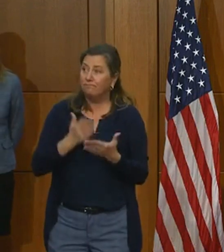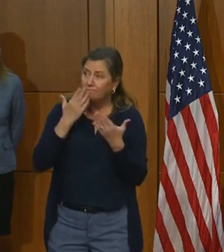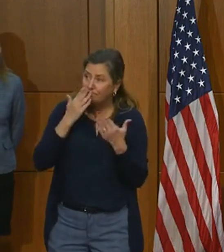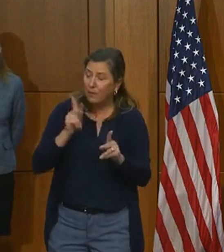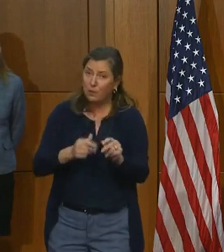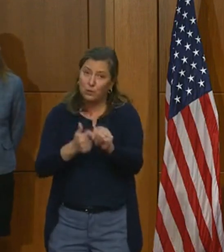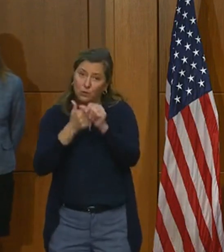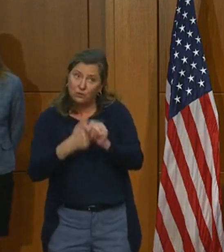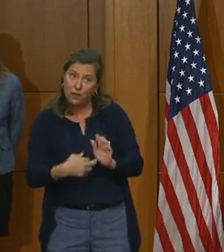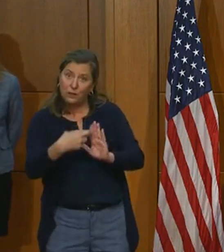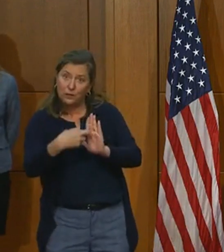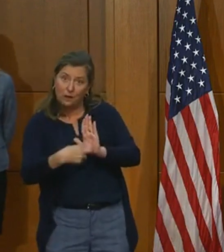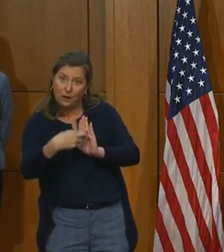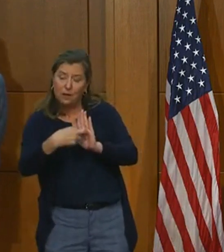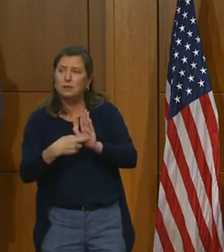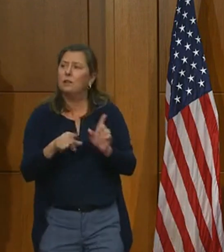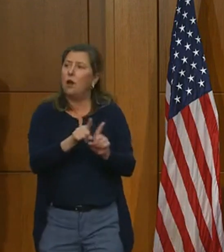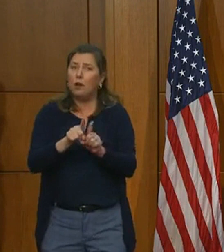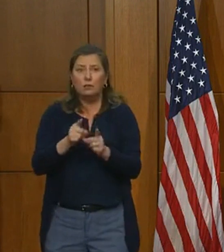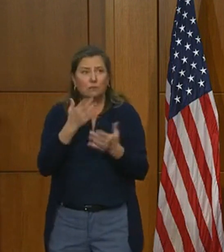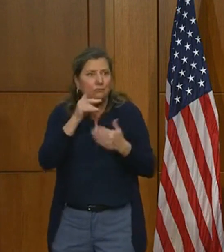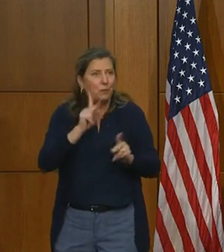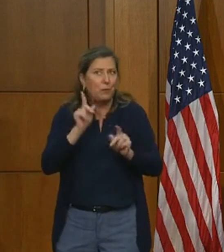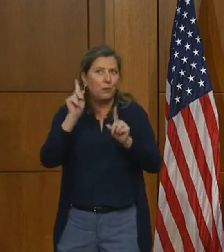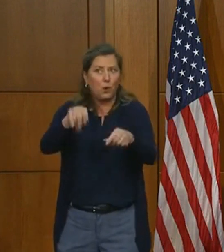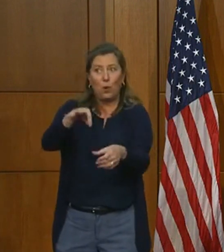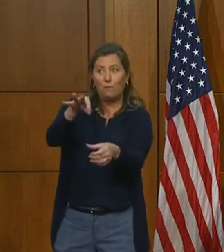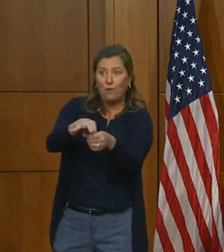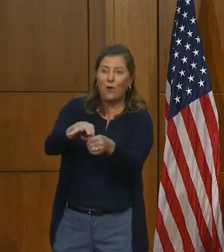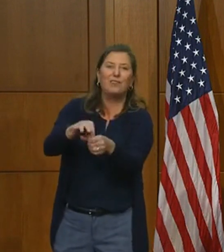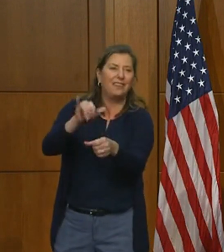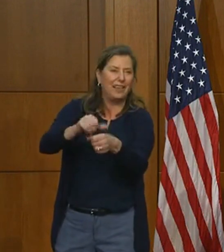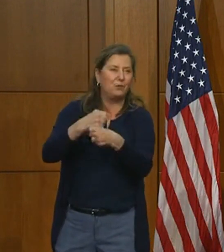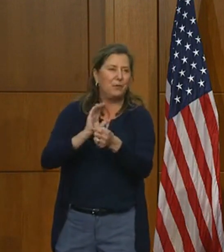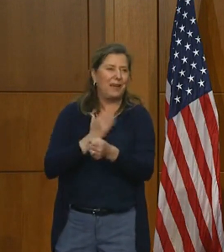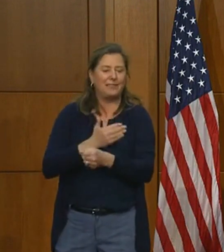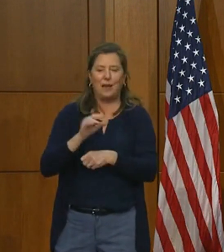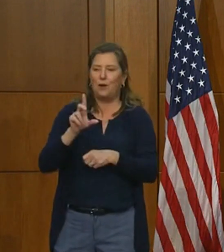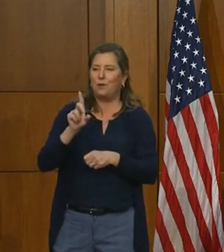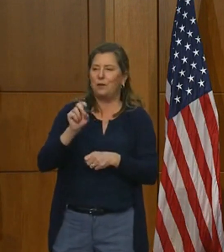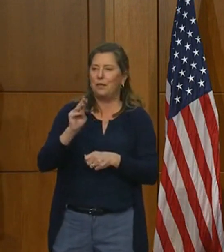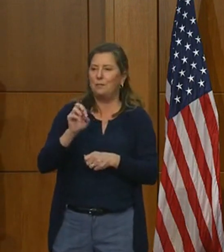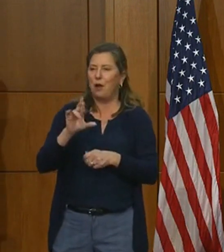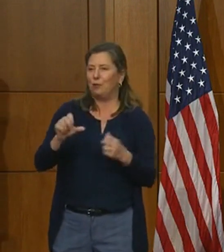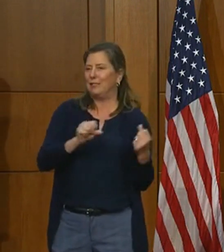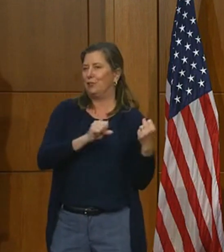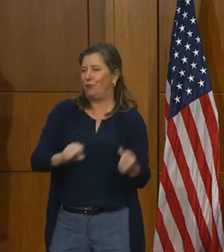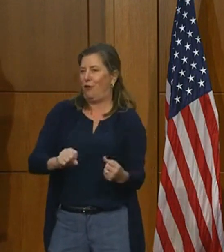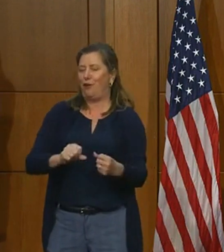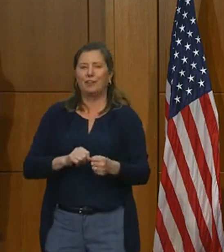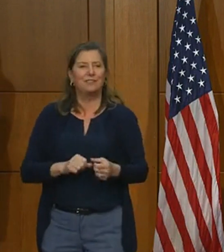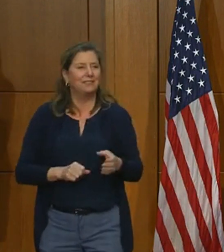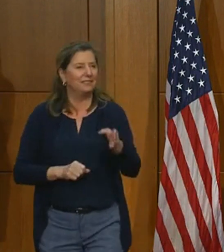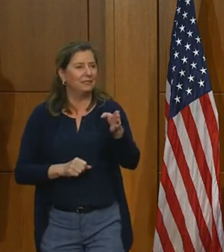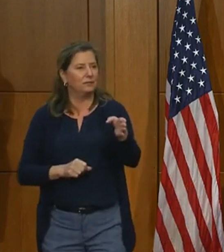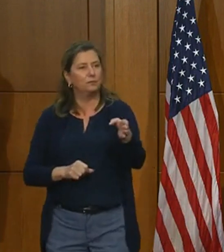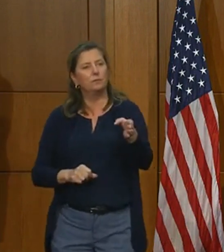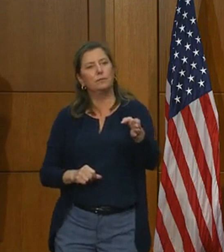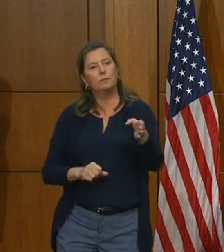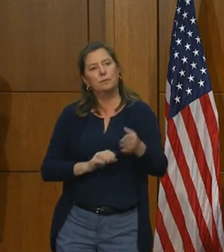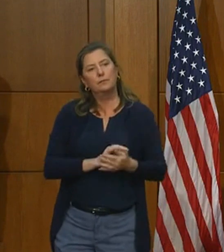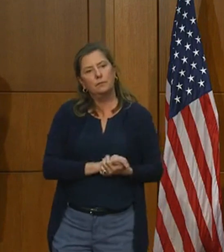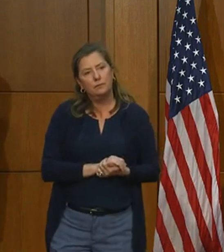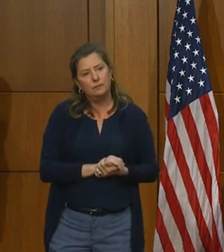our guidelines, and I also appreciate people voting. That's what makes our democracy strong. On the Richmond